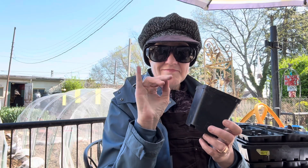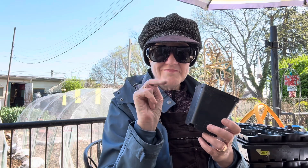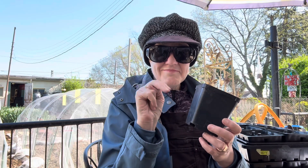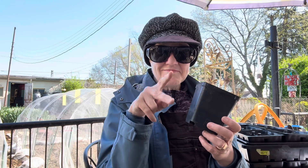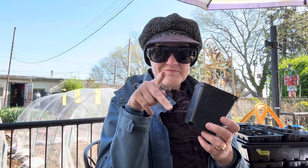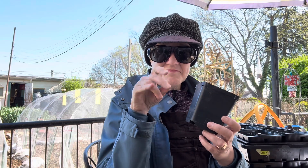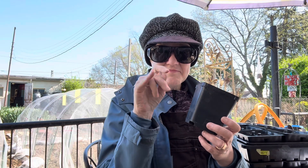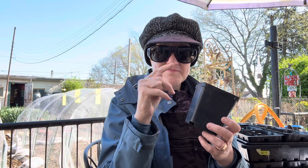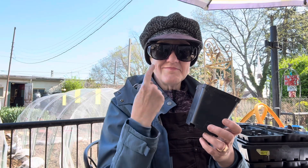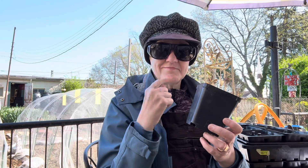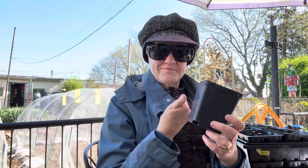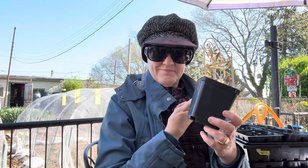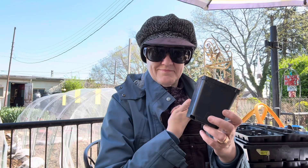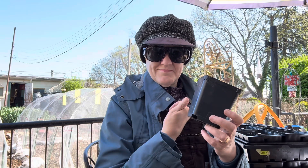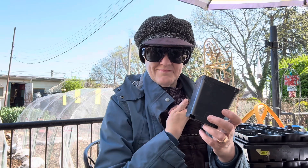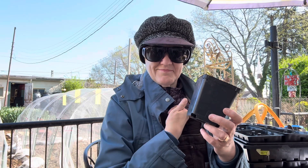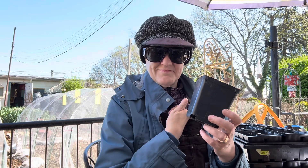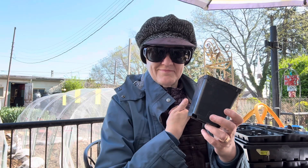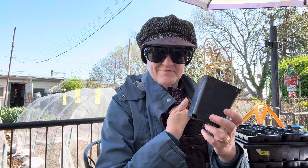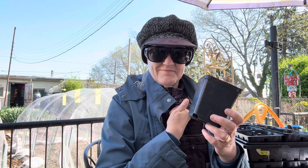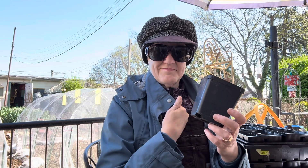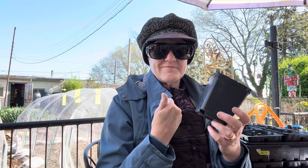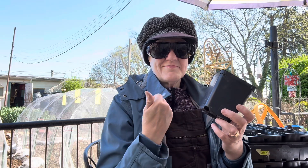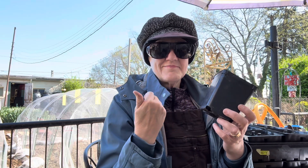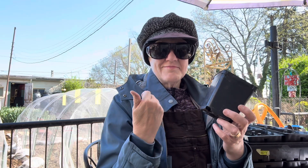For myself, I'm going to plant my sunflowers in 4-inch pots.